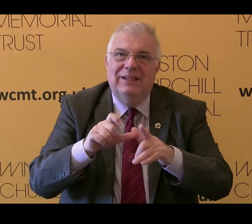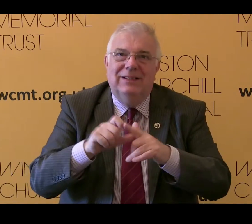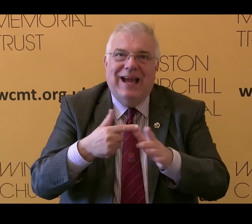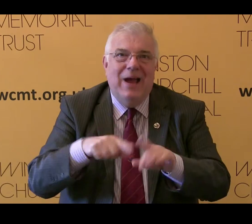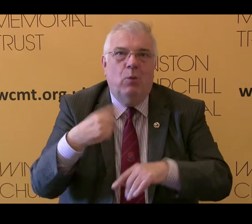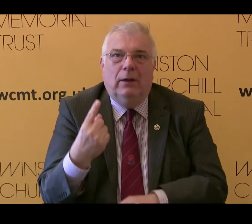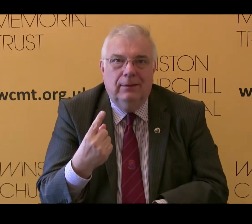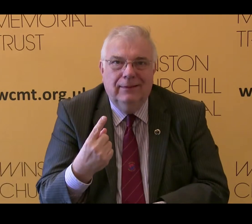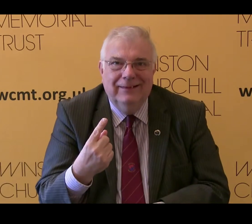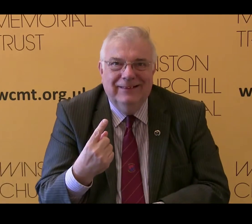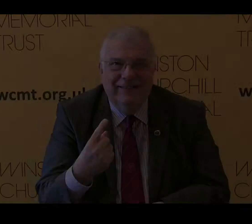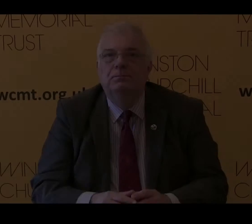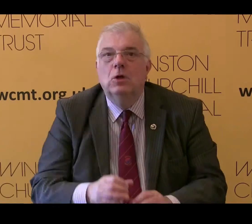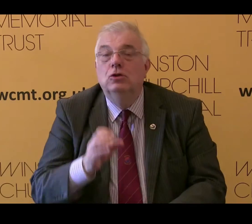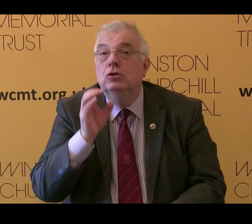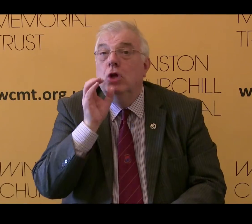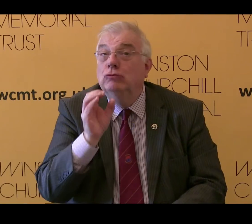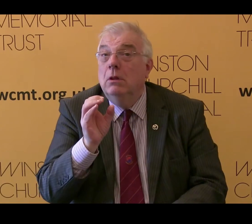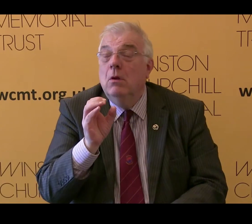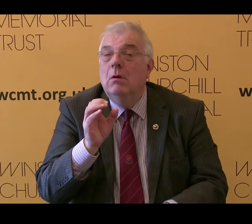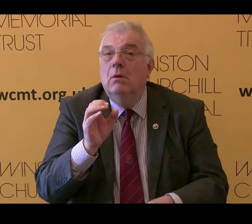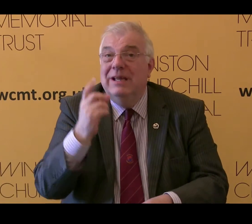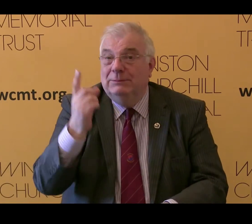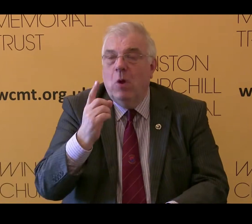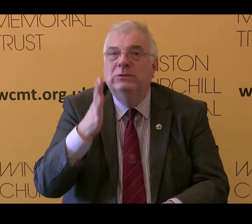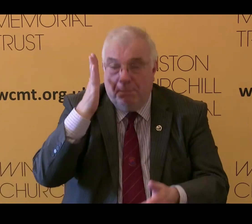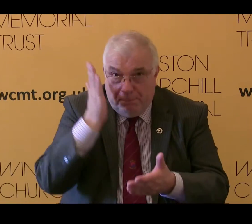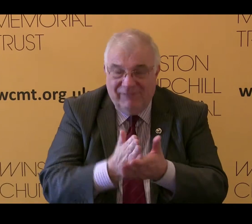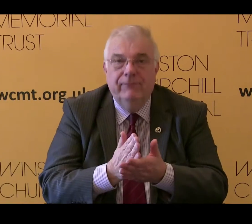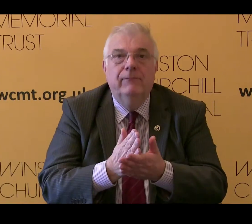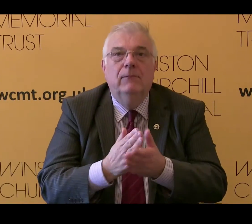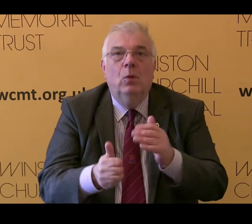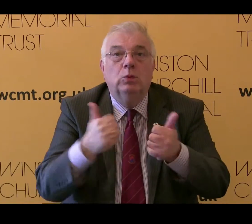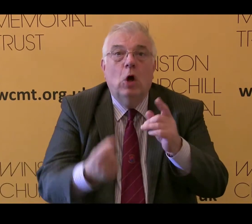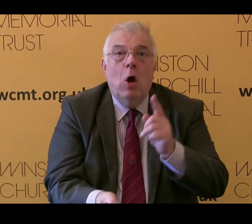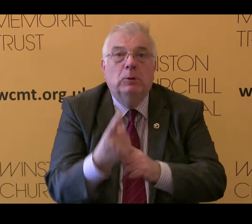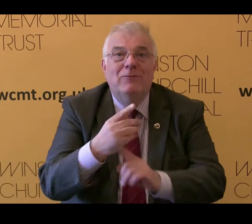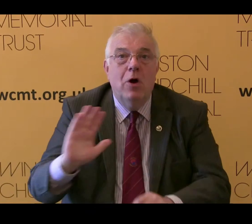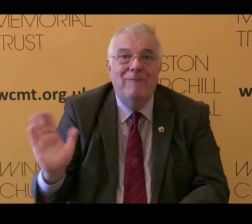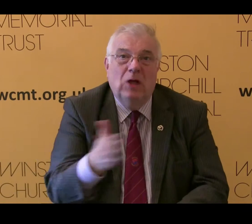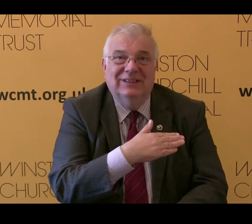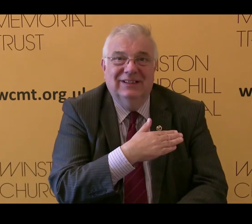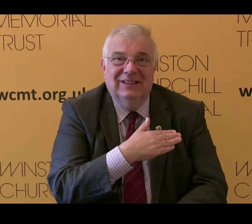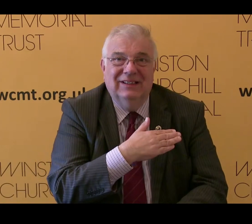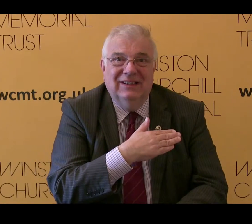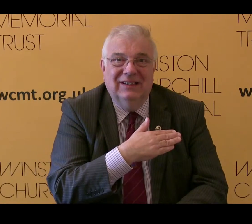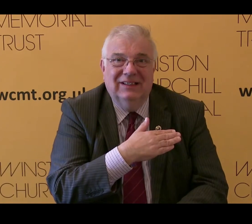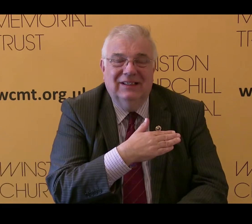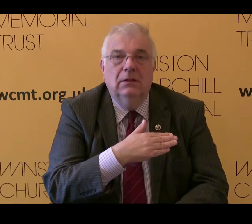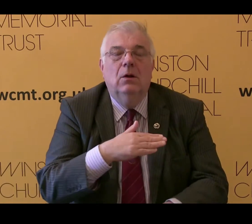of the best in the world. I think Churchill believed in opportunities for everyone. The opportunity to learn, the opportunity to